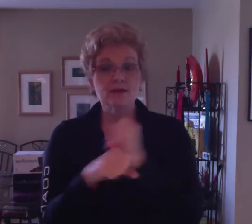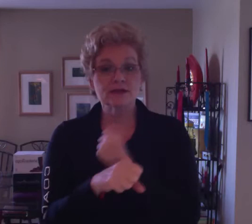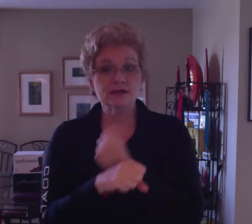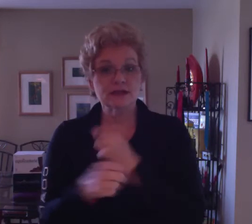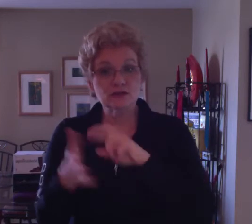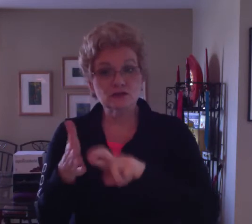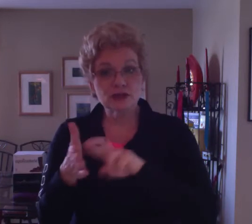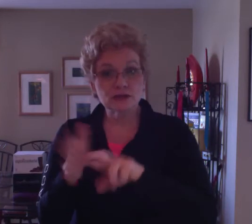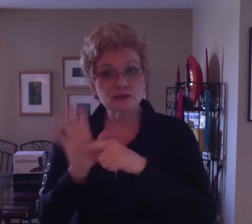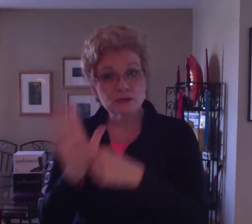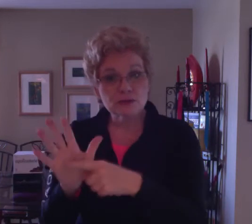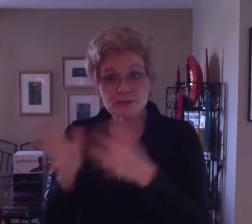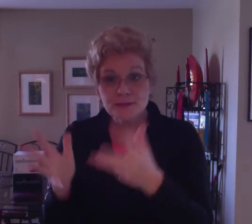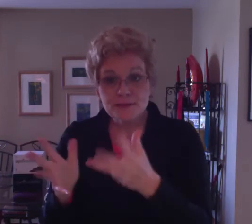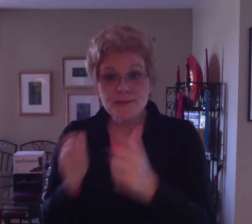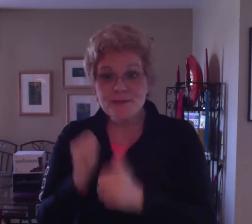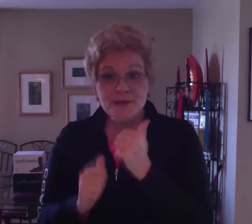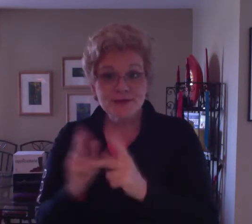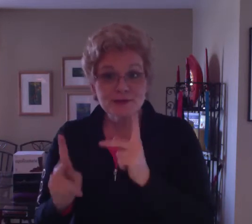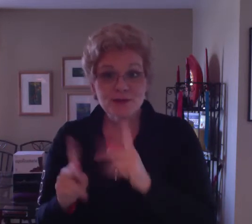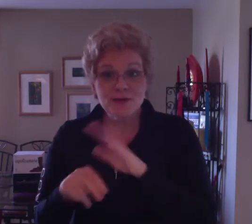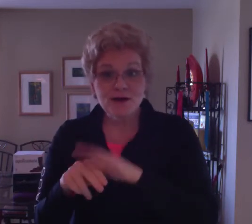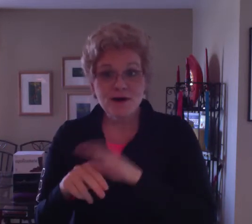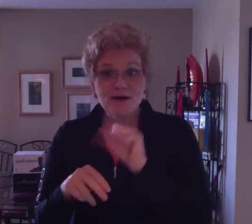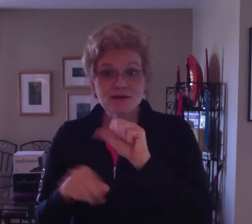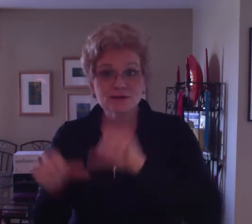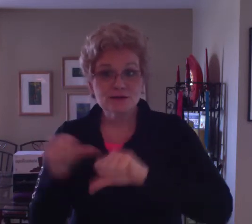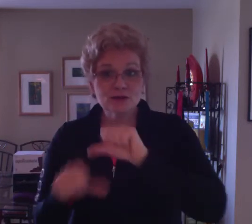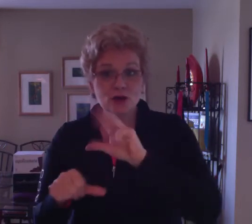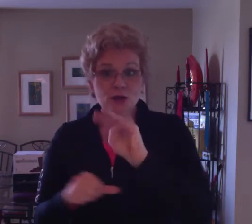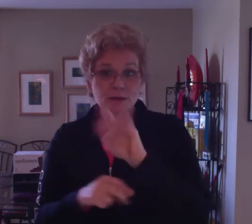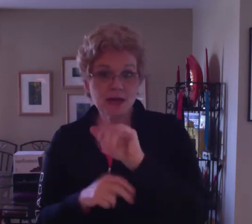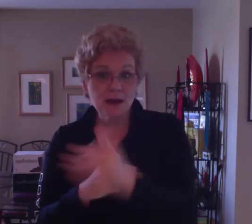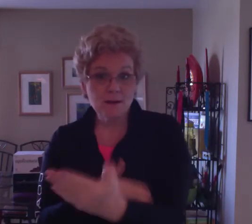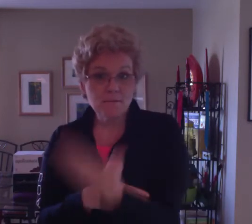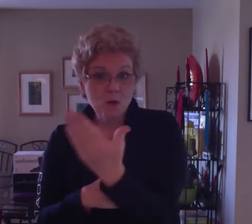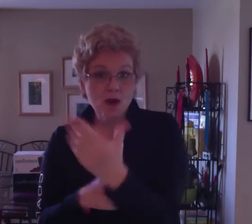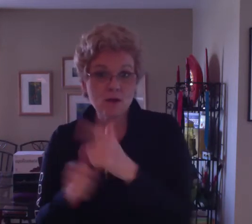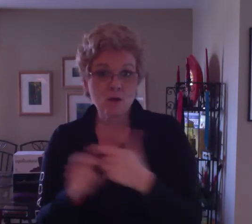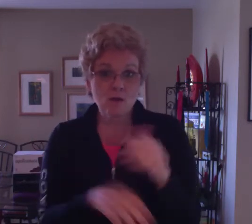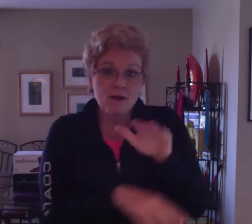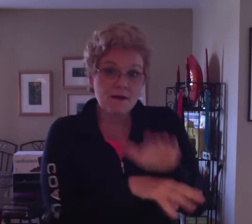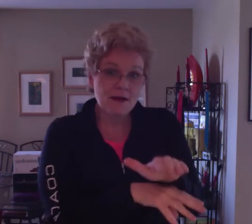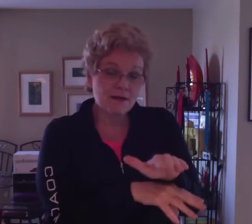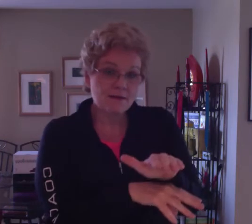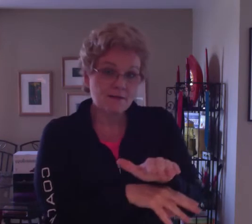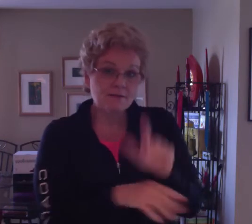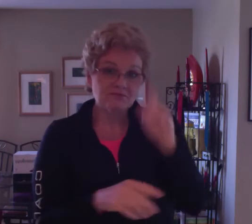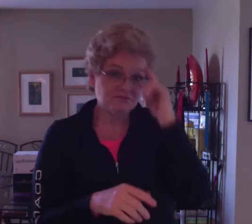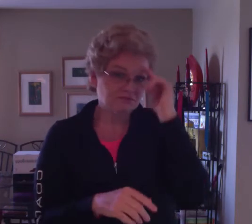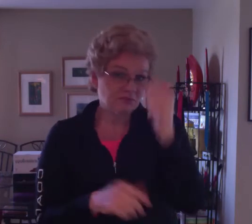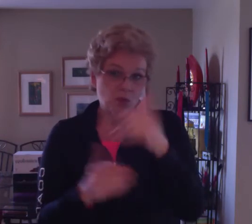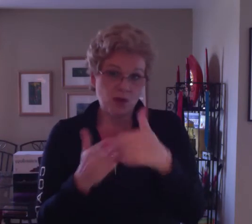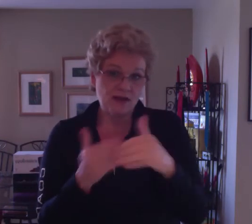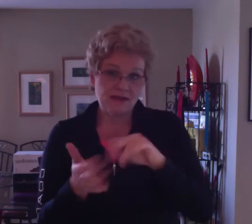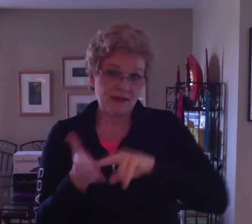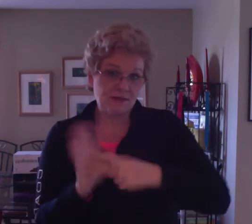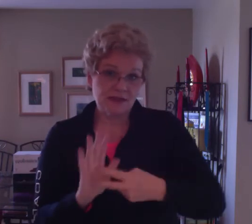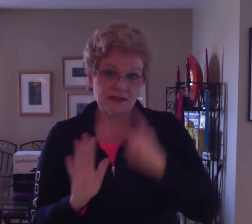people are on social media in the morning and the night, whatever that means to you. And we can typically connect with and be seen